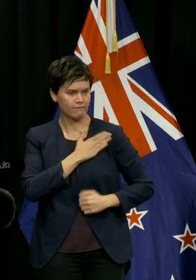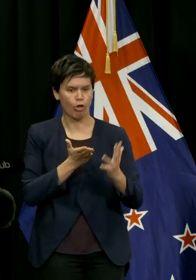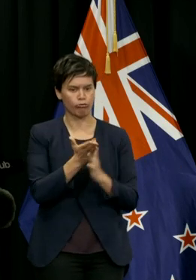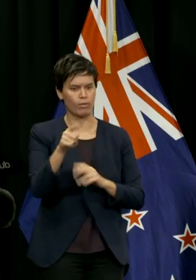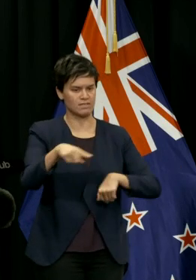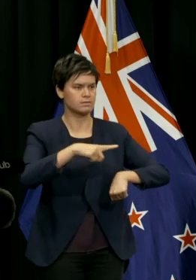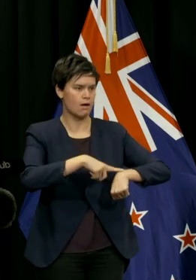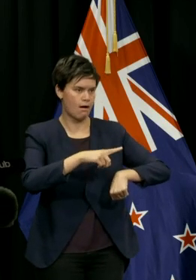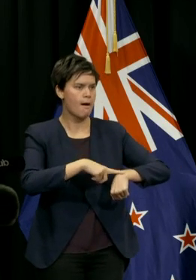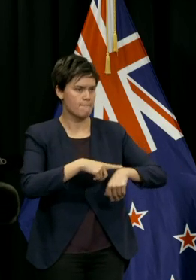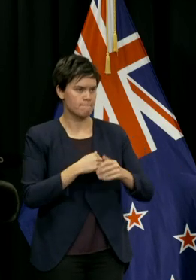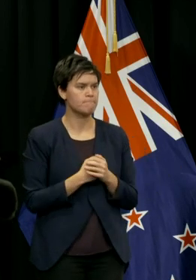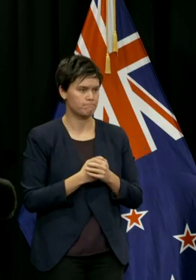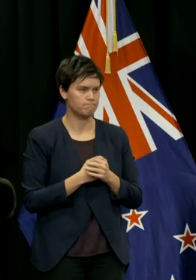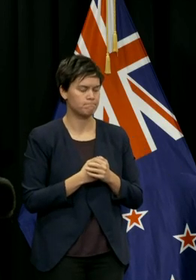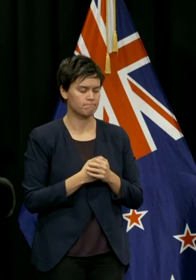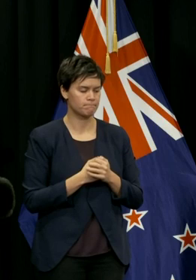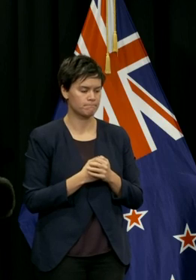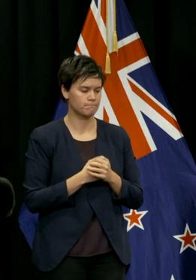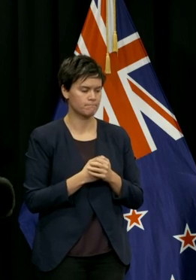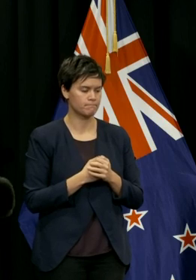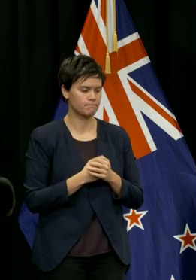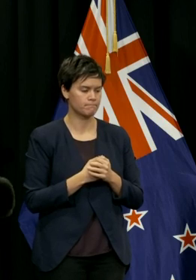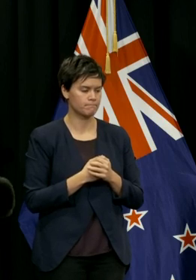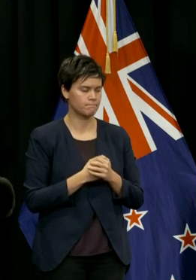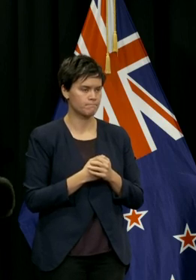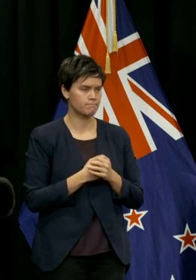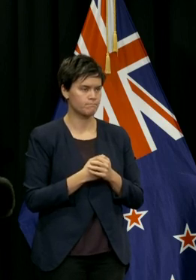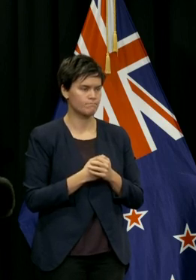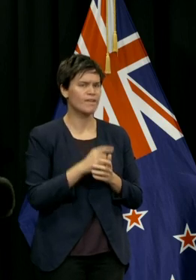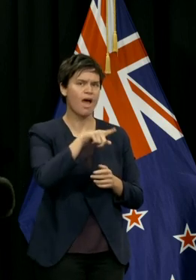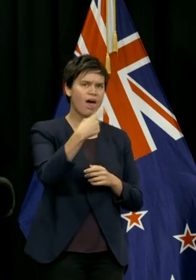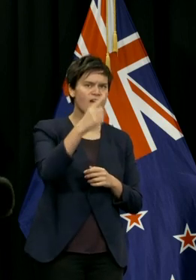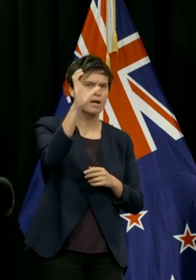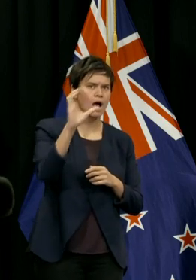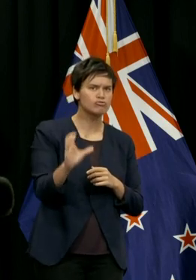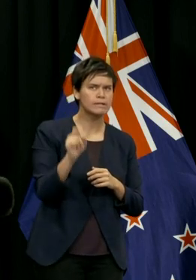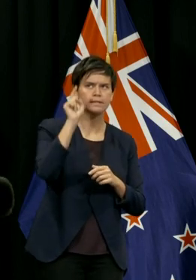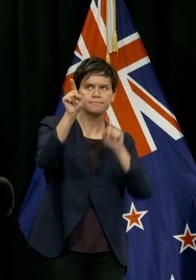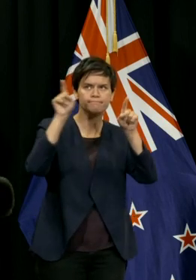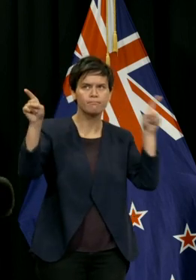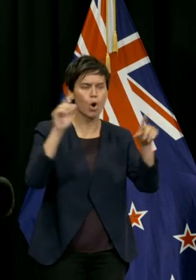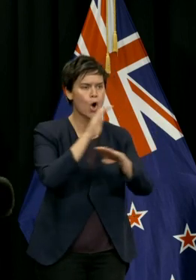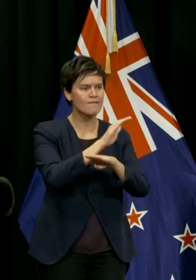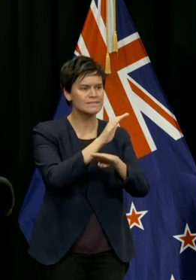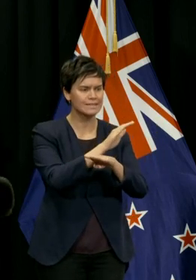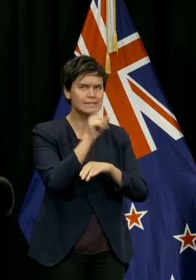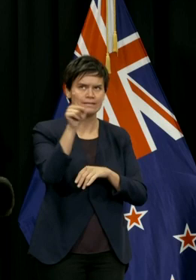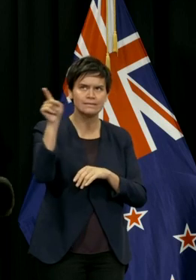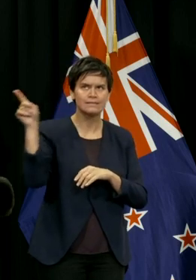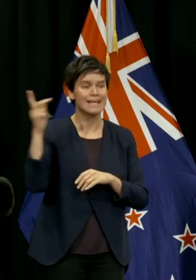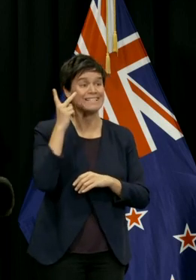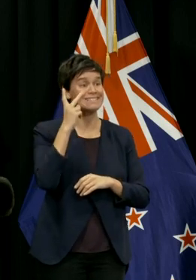transmission of COVID-19. As has been the case in countries around the world, there have been increases in demand